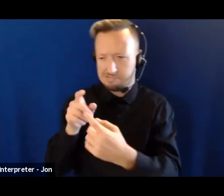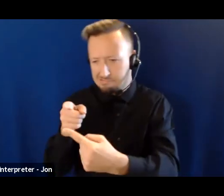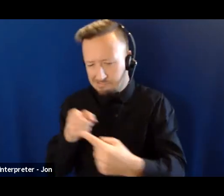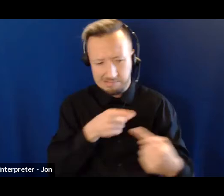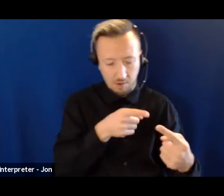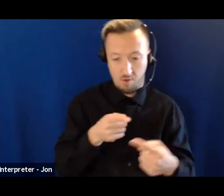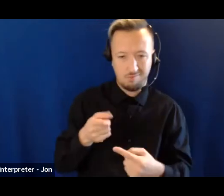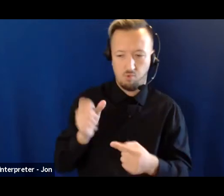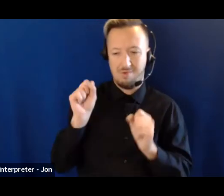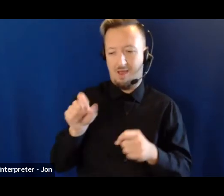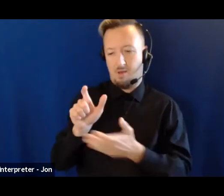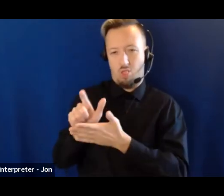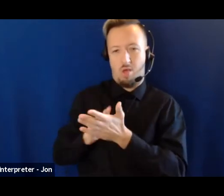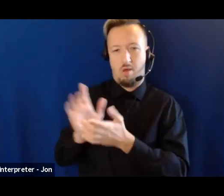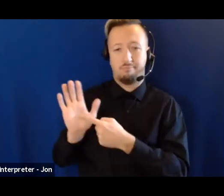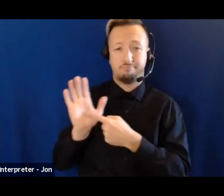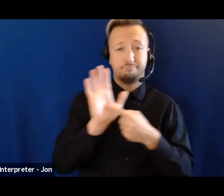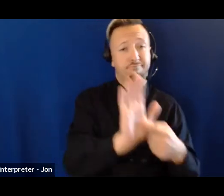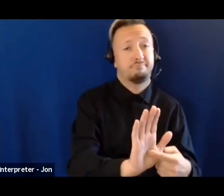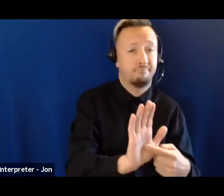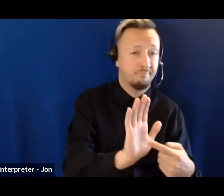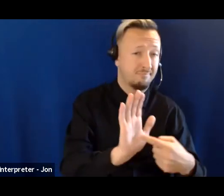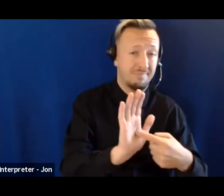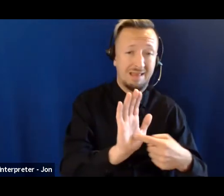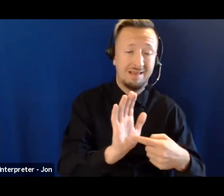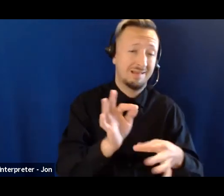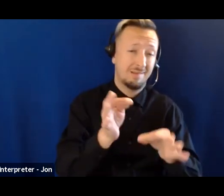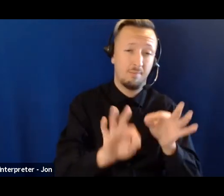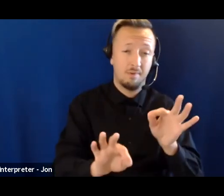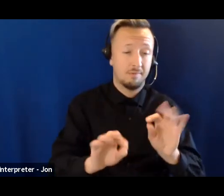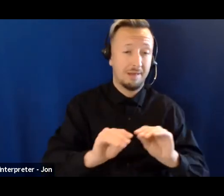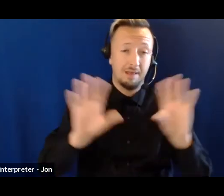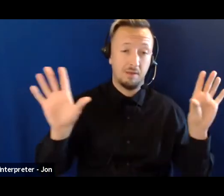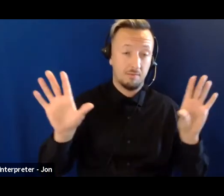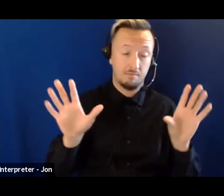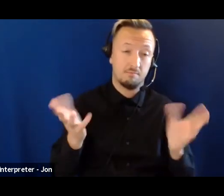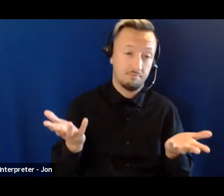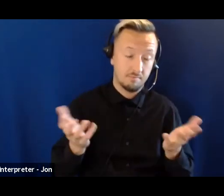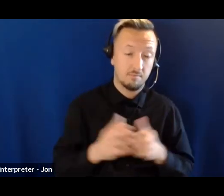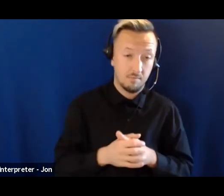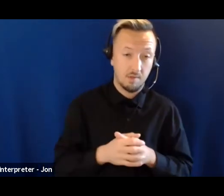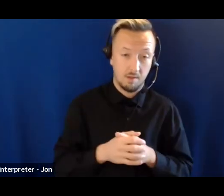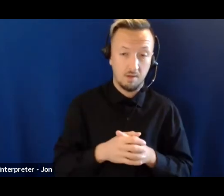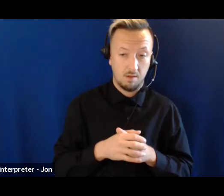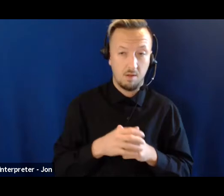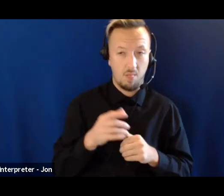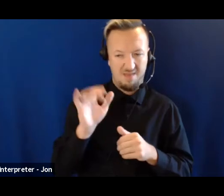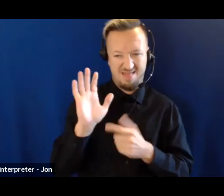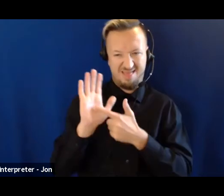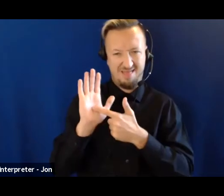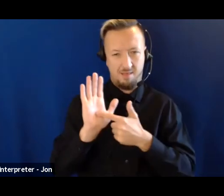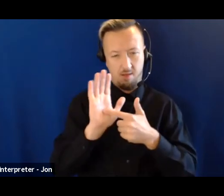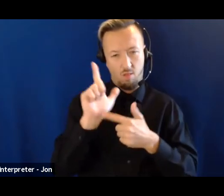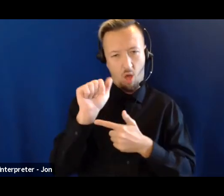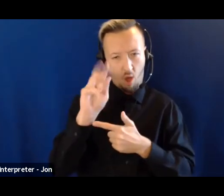them. It's very plain and simple. And like I said, it's not a lot to it. And it'll tell them what